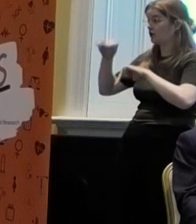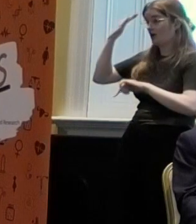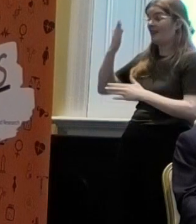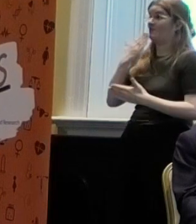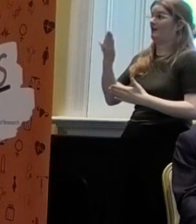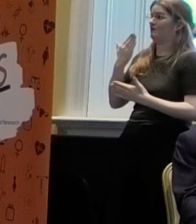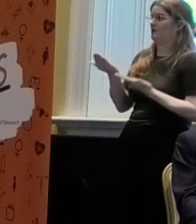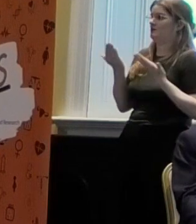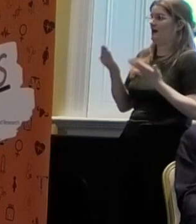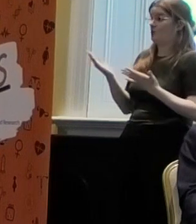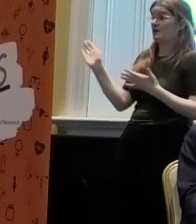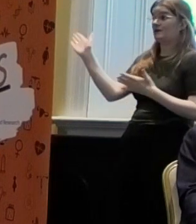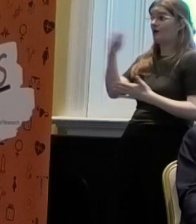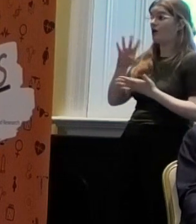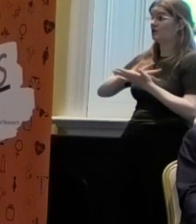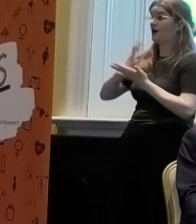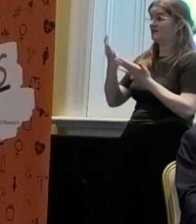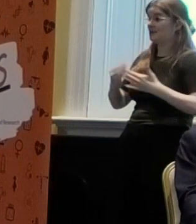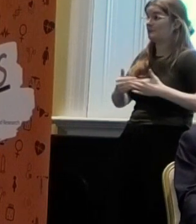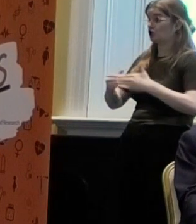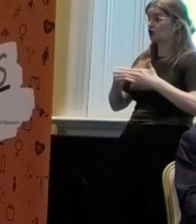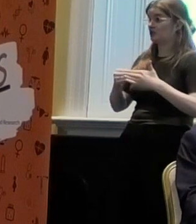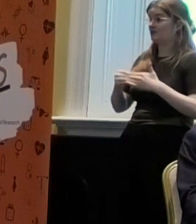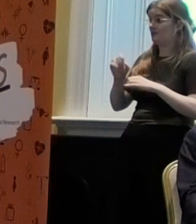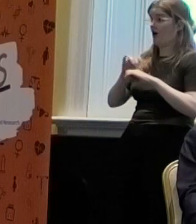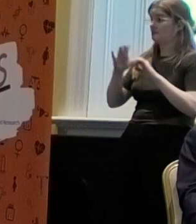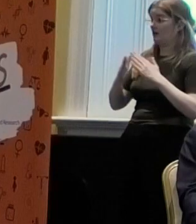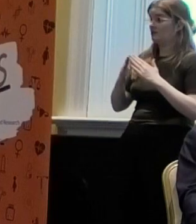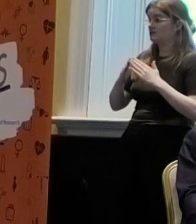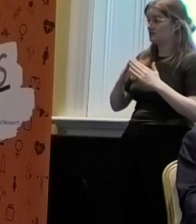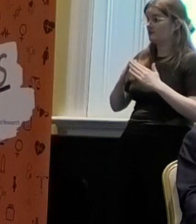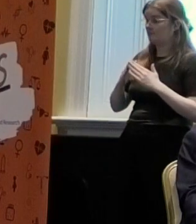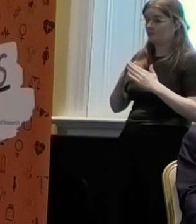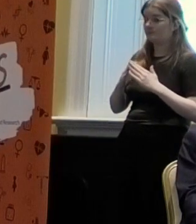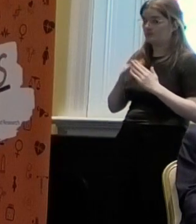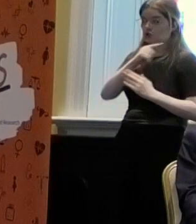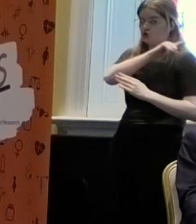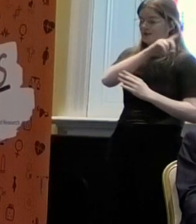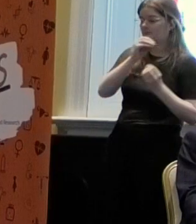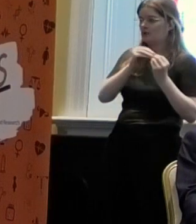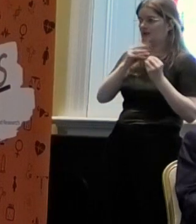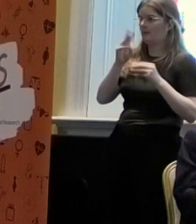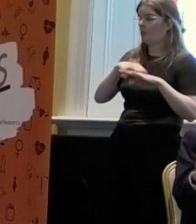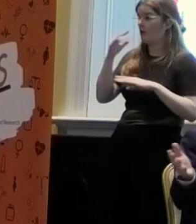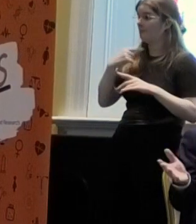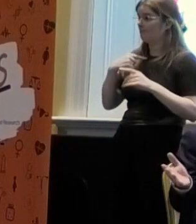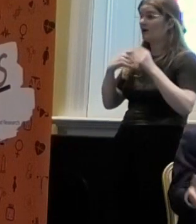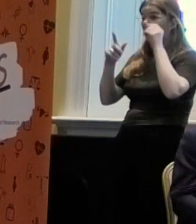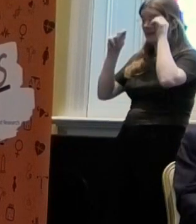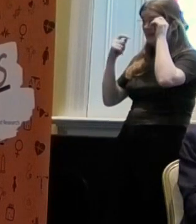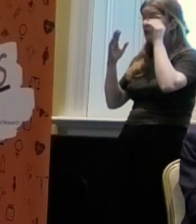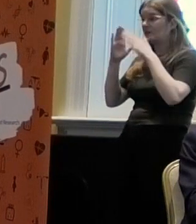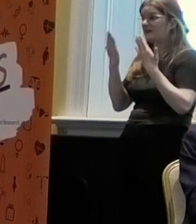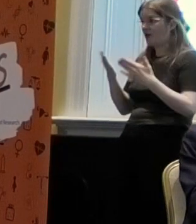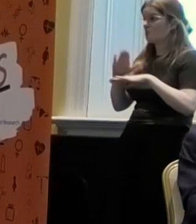thankfully now in all 19 maternity units, Cliona will be able to speak with authority on this. But I do think that, and the easier